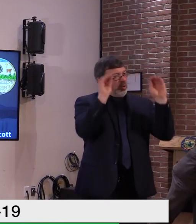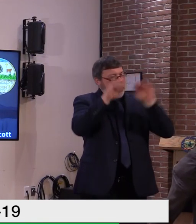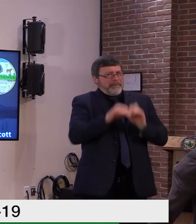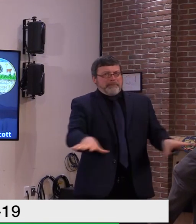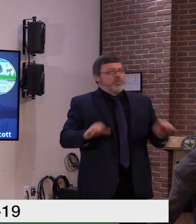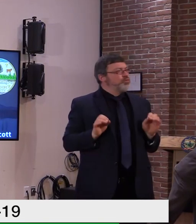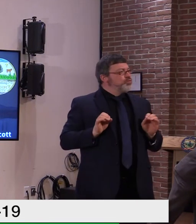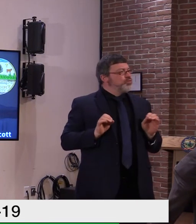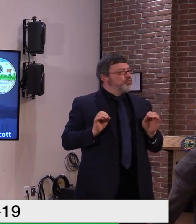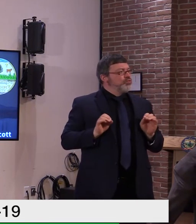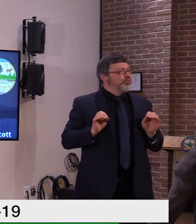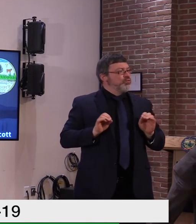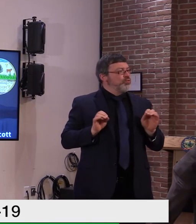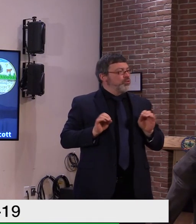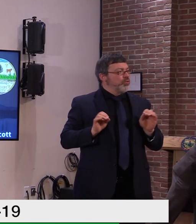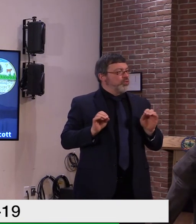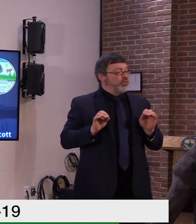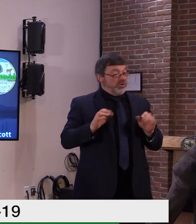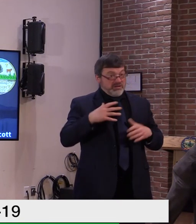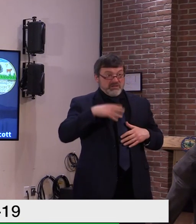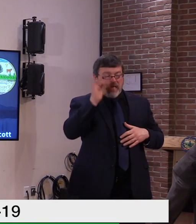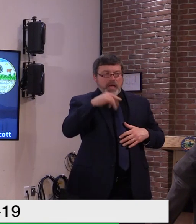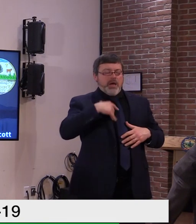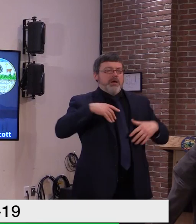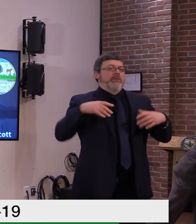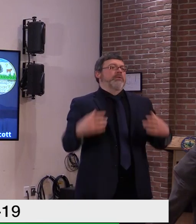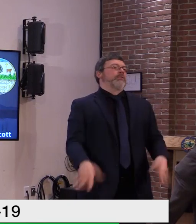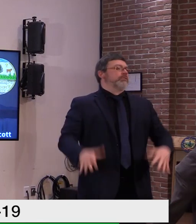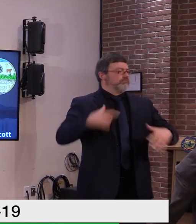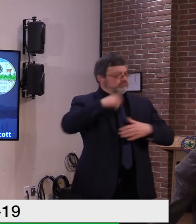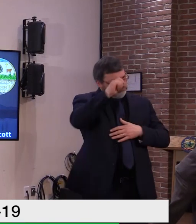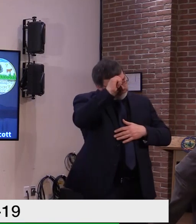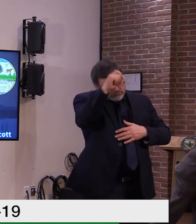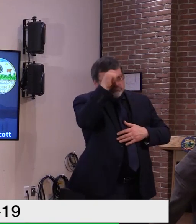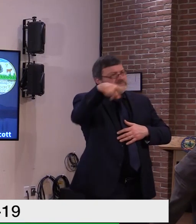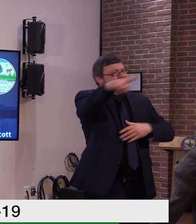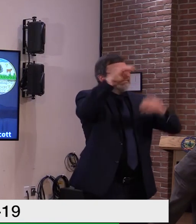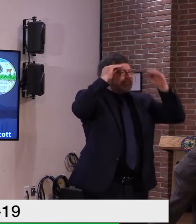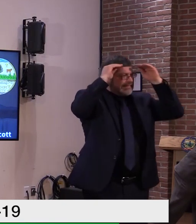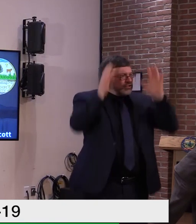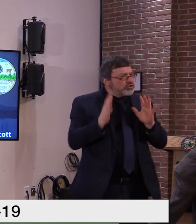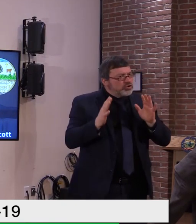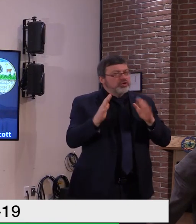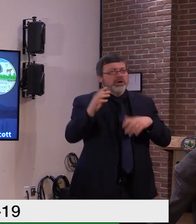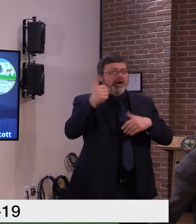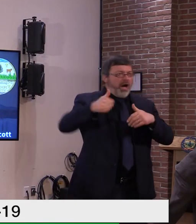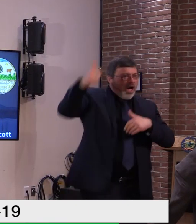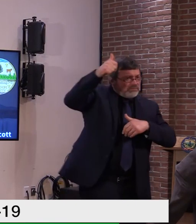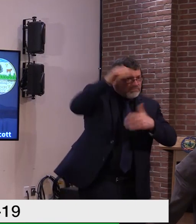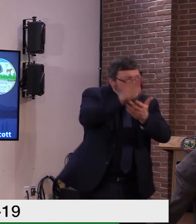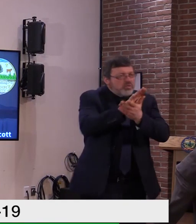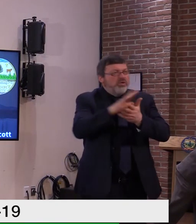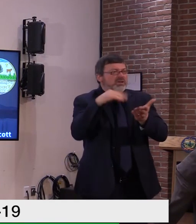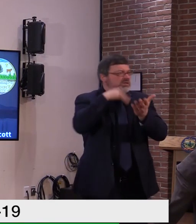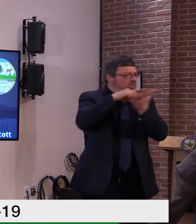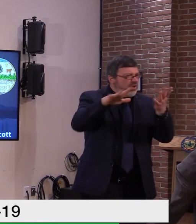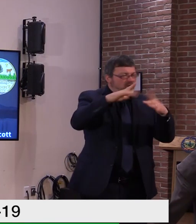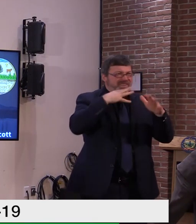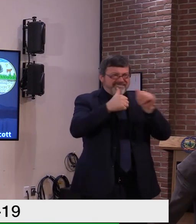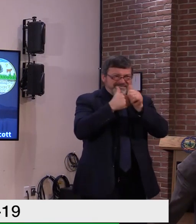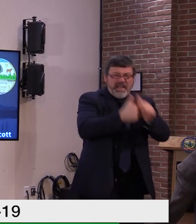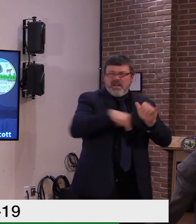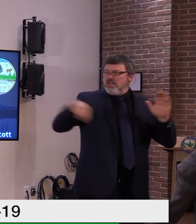invested in the safety of the school environment. We sincerely appreciate your efforts and your commitment to our children.